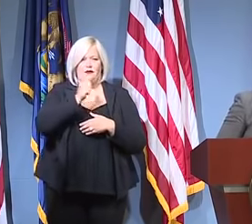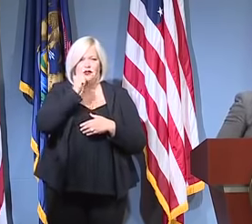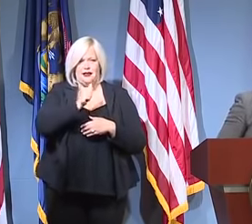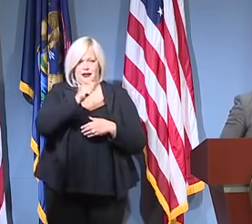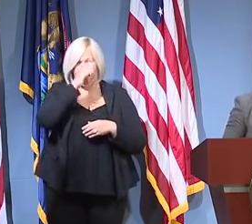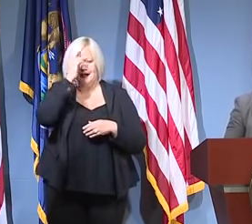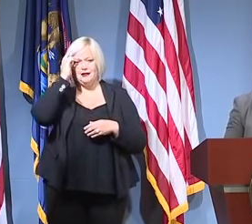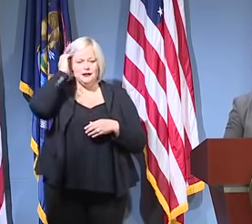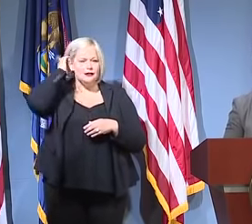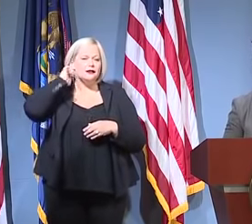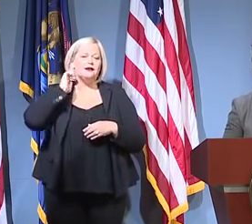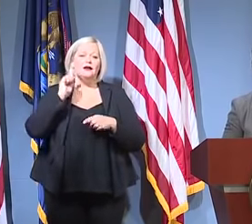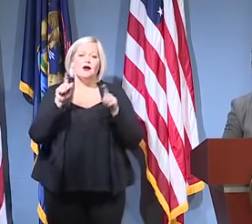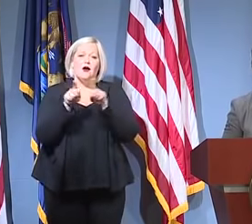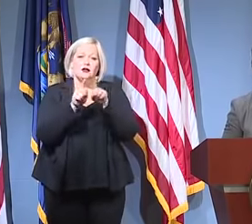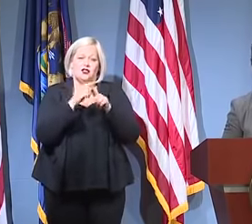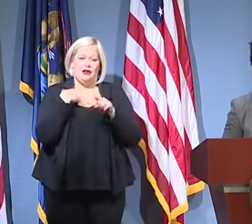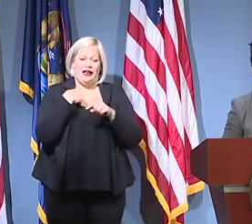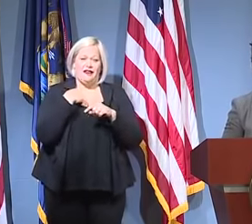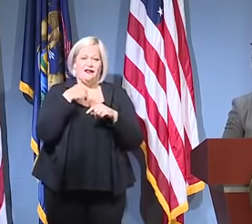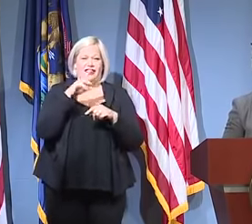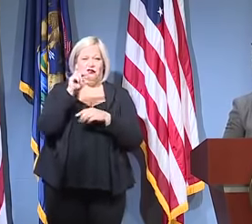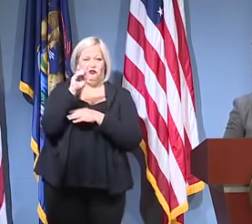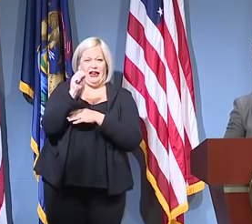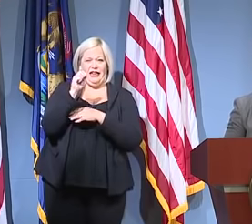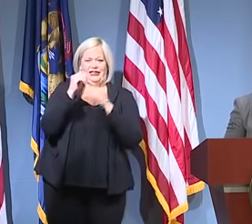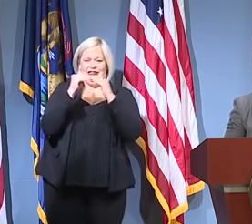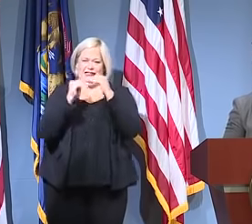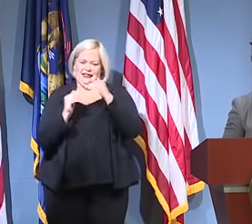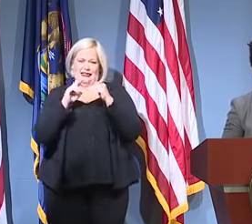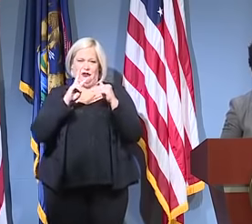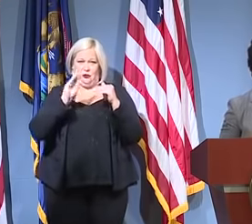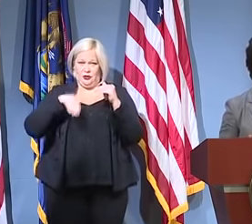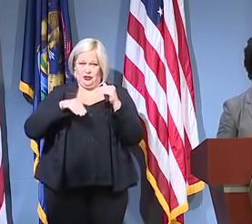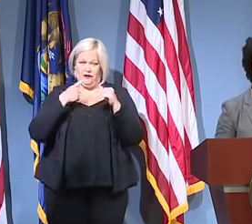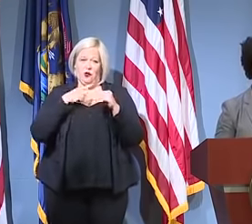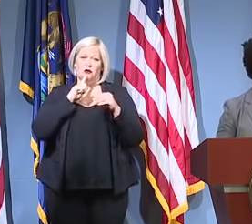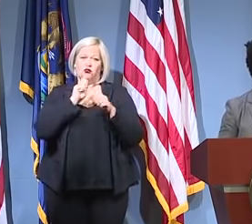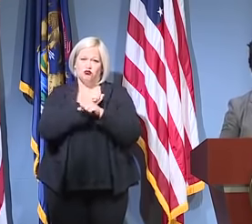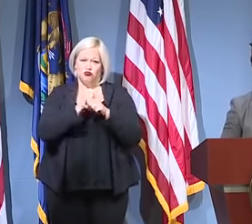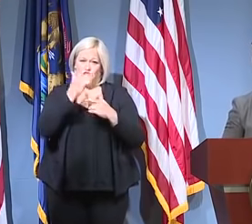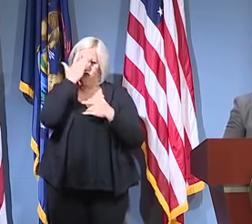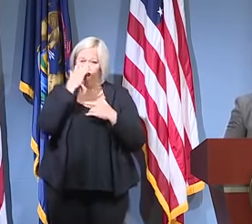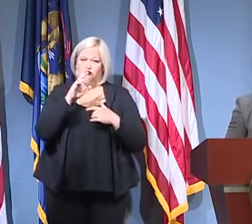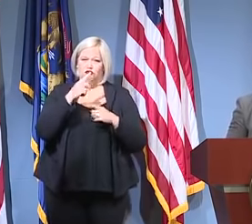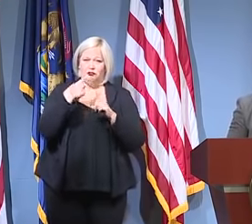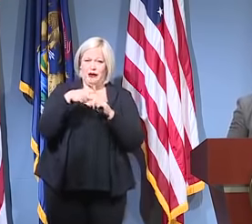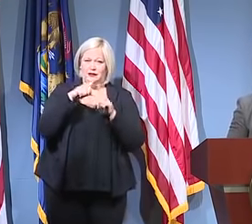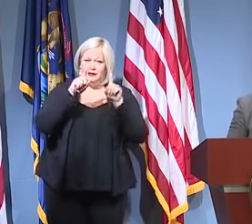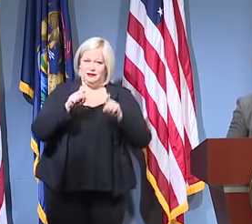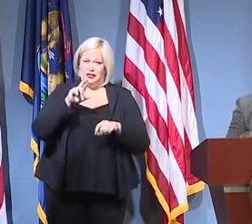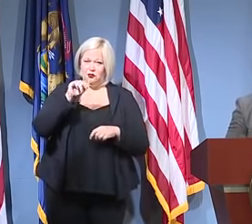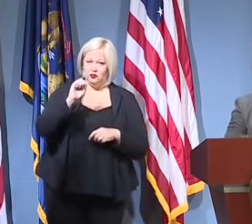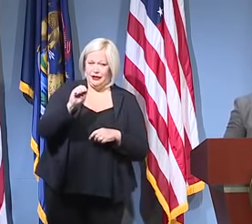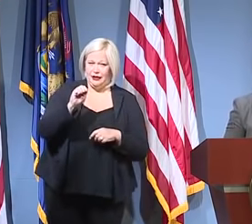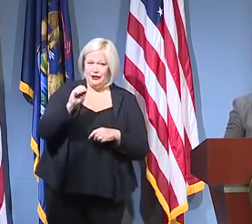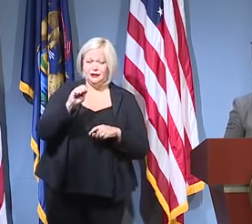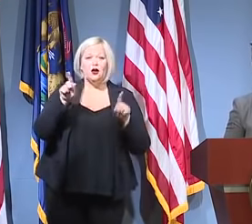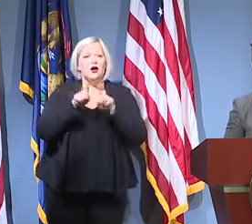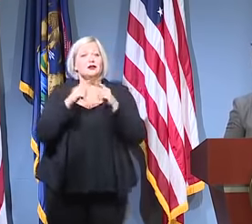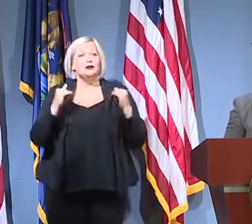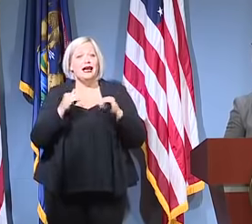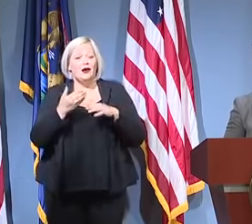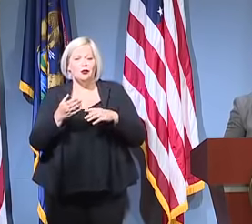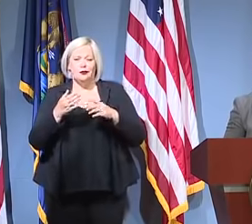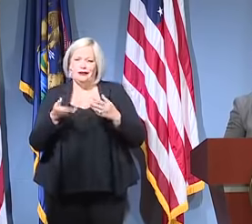day, excuse me, and also have positivity under 2%. We also continue to focus on our testing. So last week,